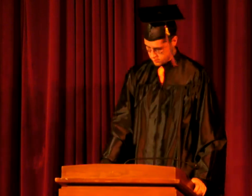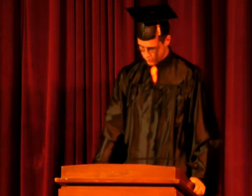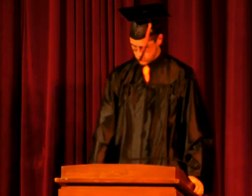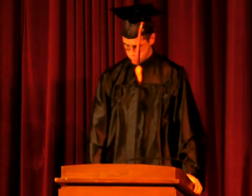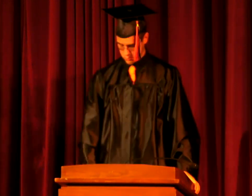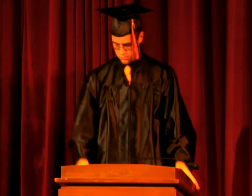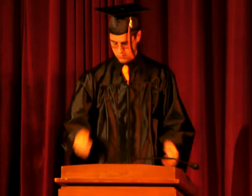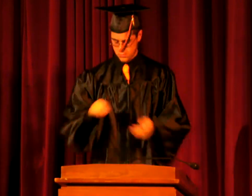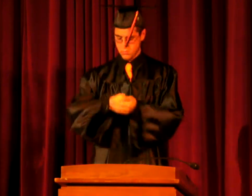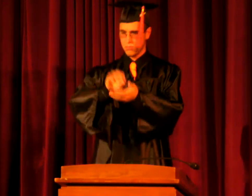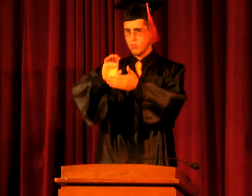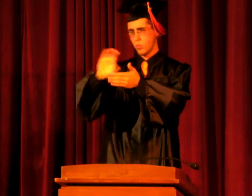there.